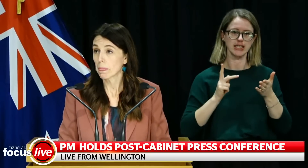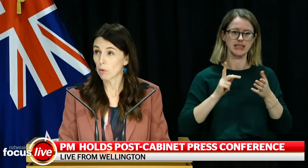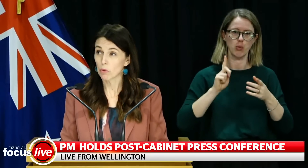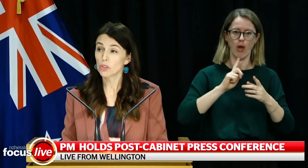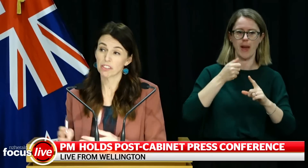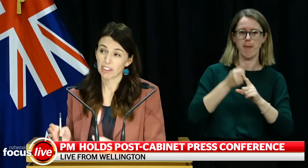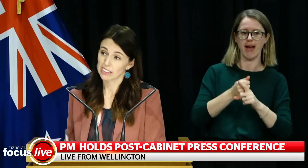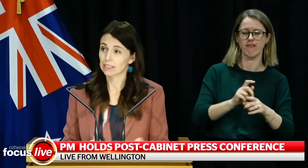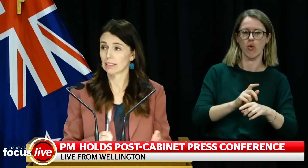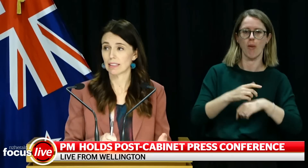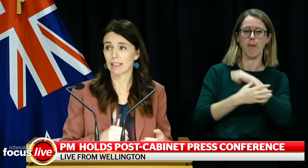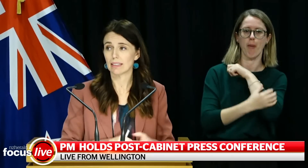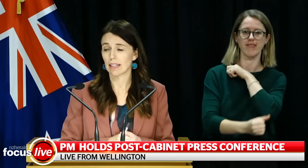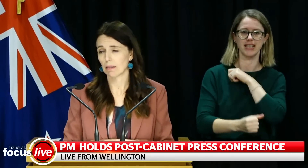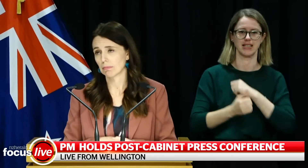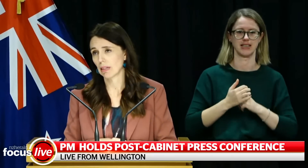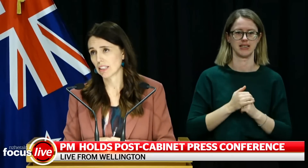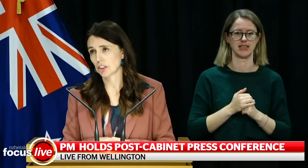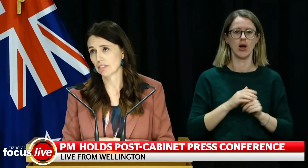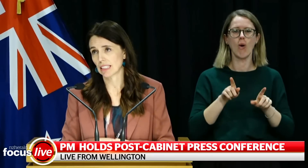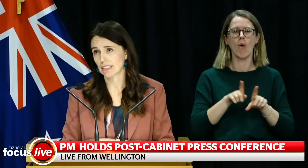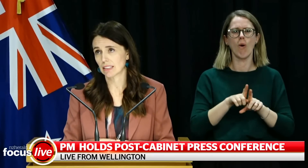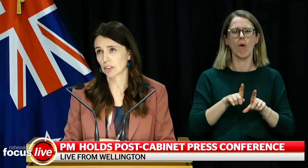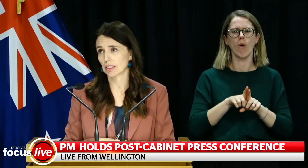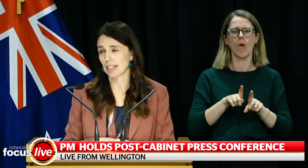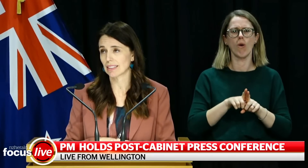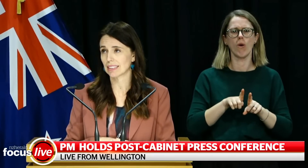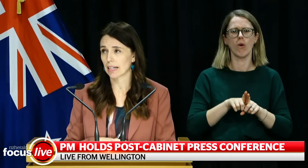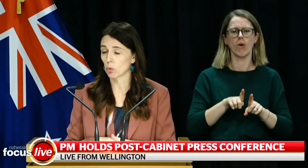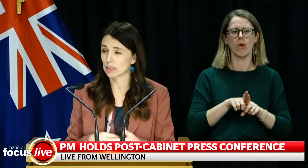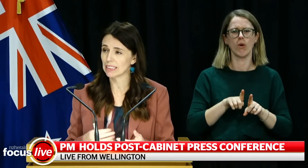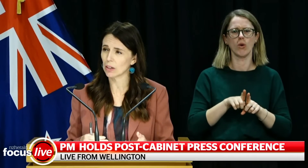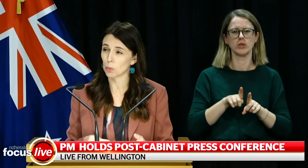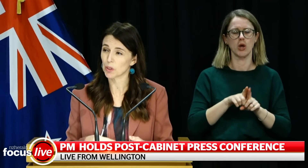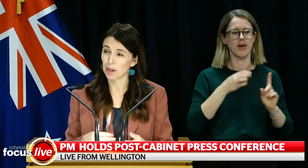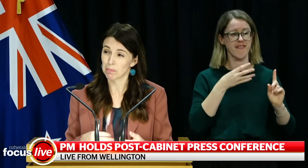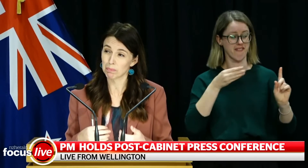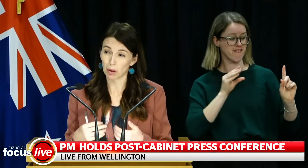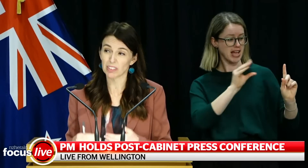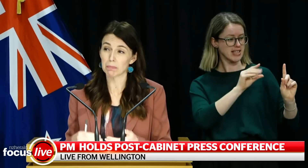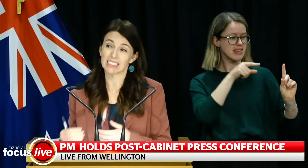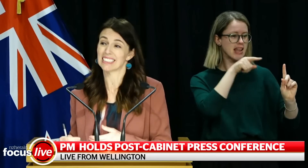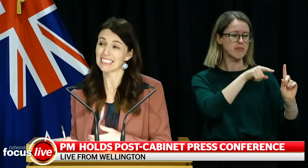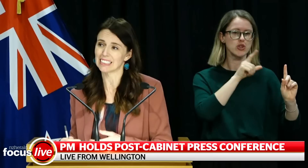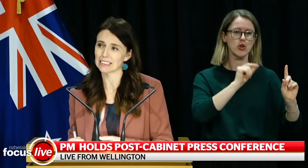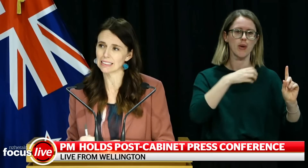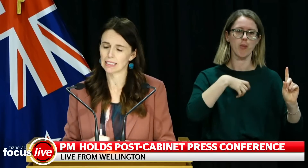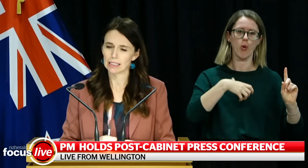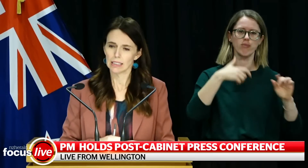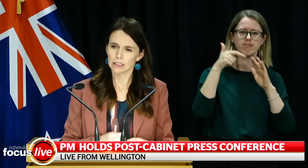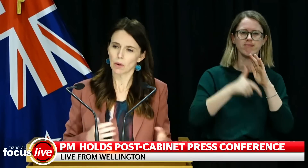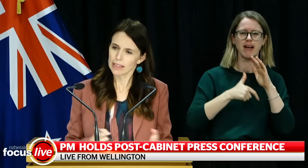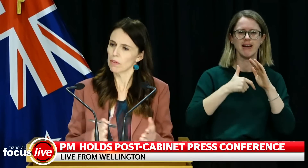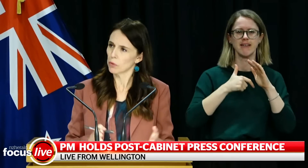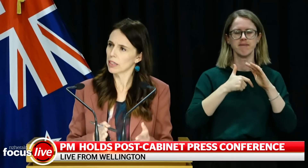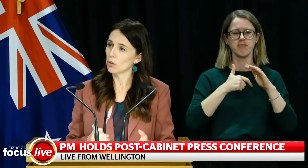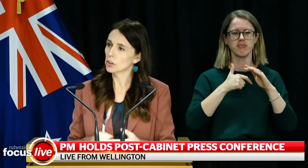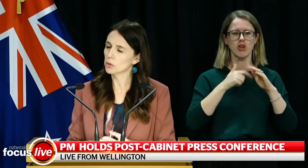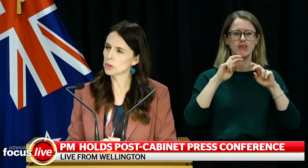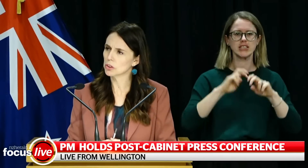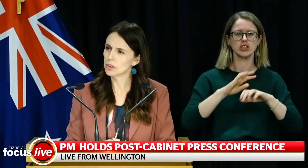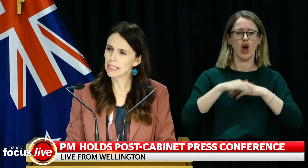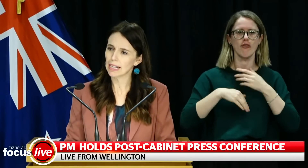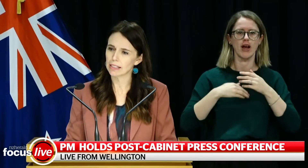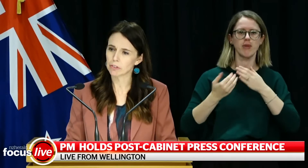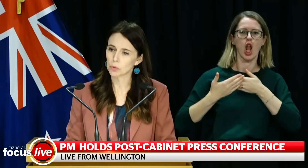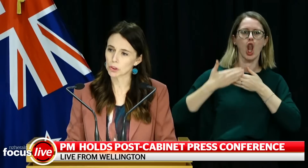poverty. We've also funded the chief statistician to undertake more detailed work around poverty persistence. So I think we've already got the